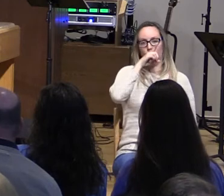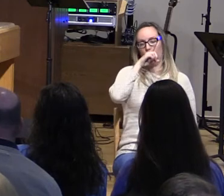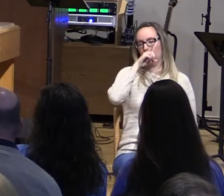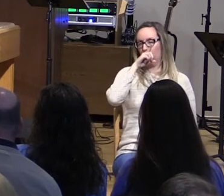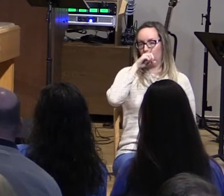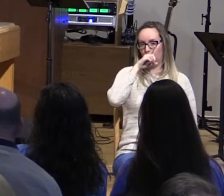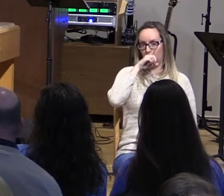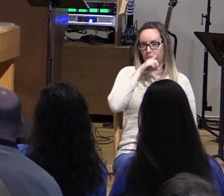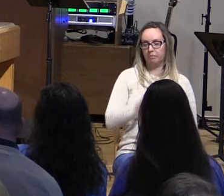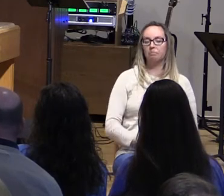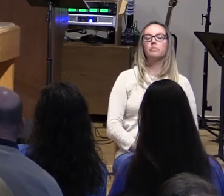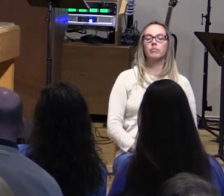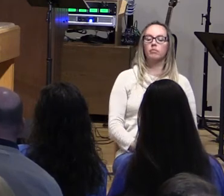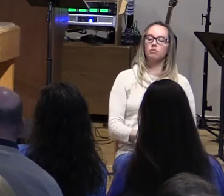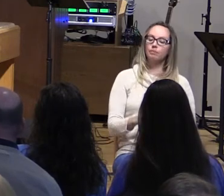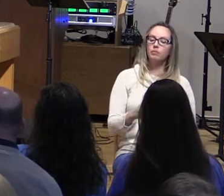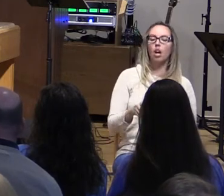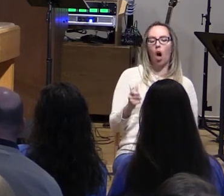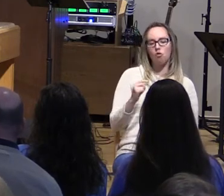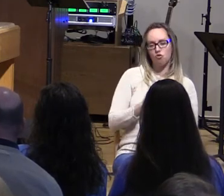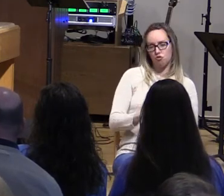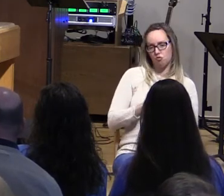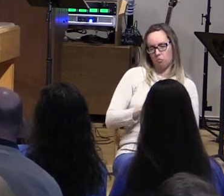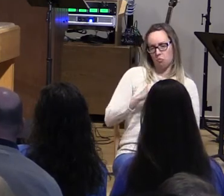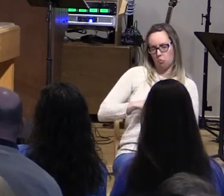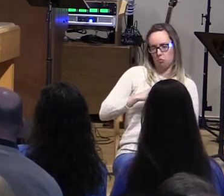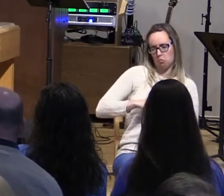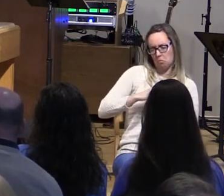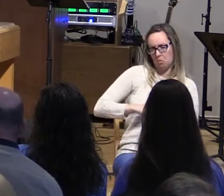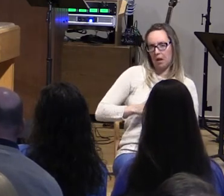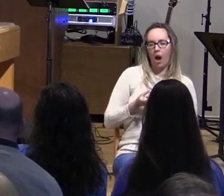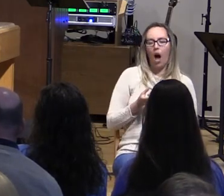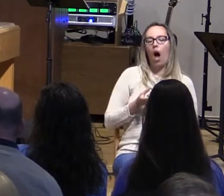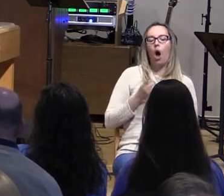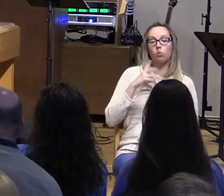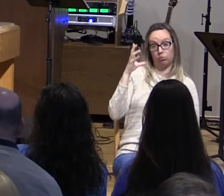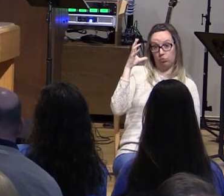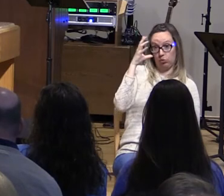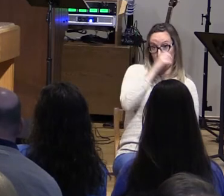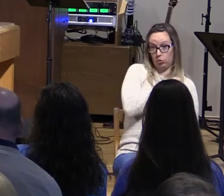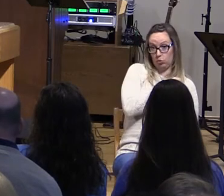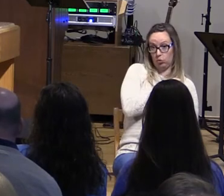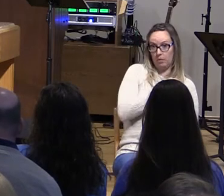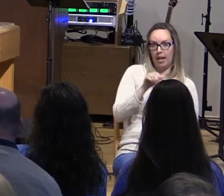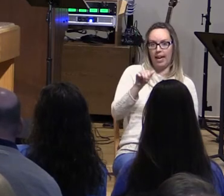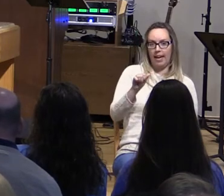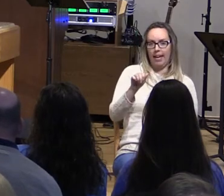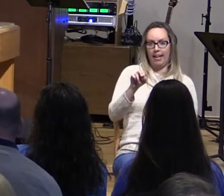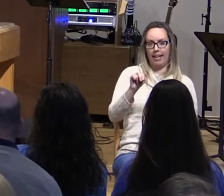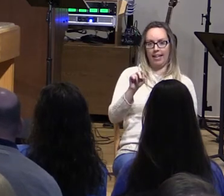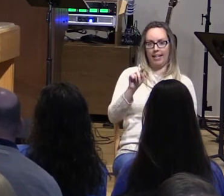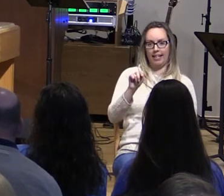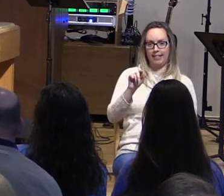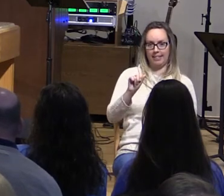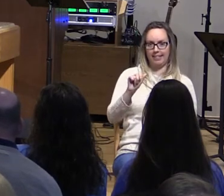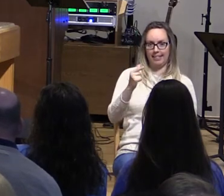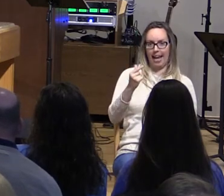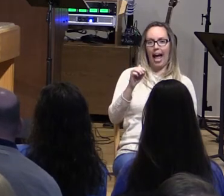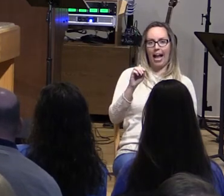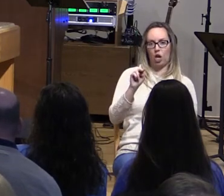are, but based on other scripture, it's probably pretty clear to say that the antagonists were